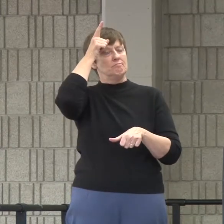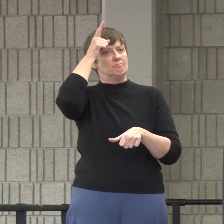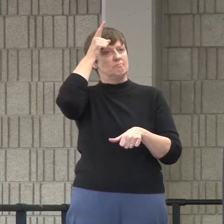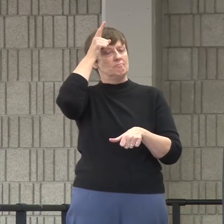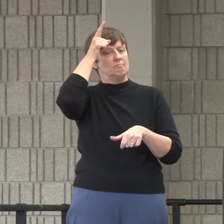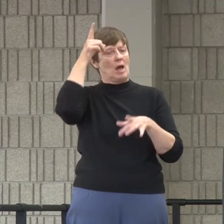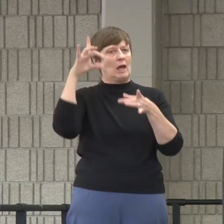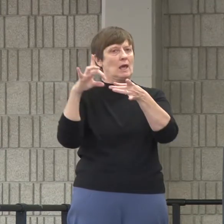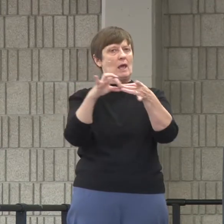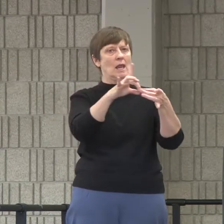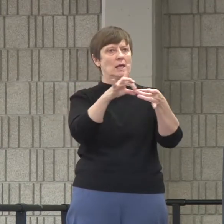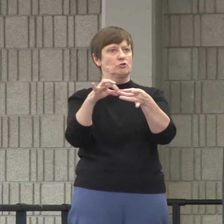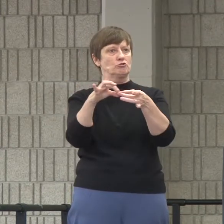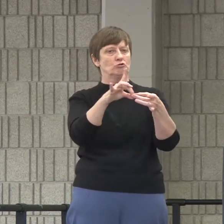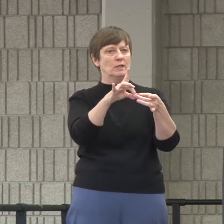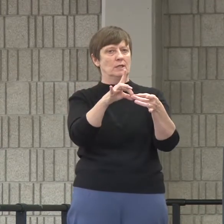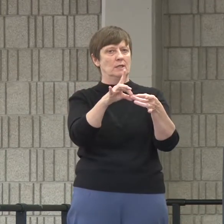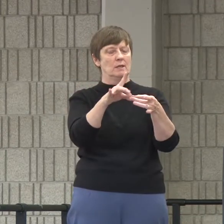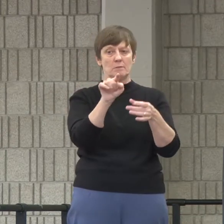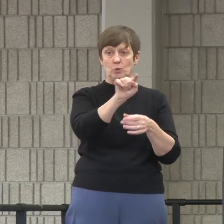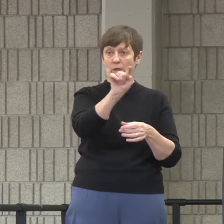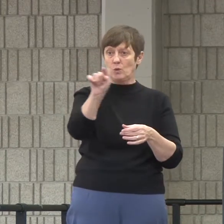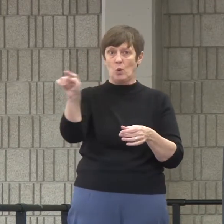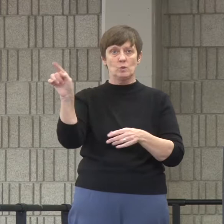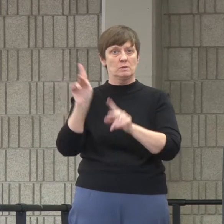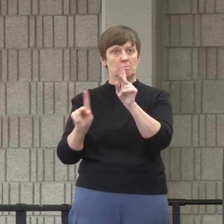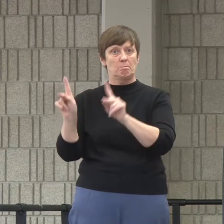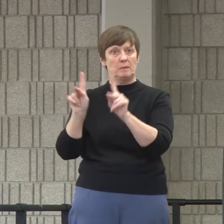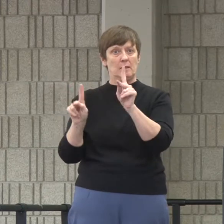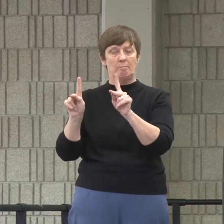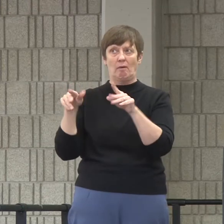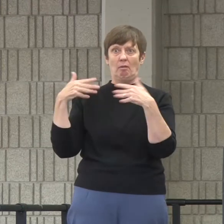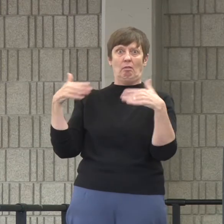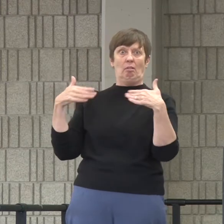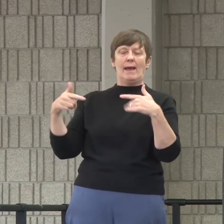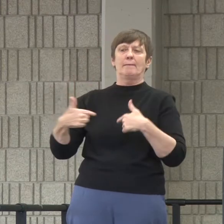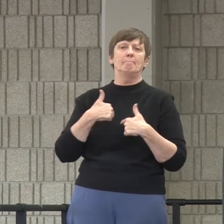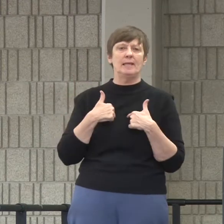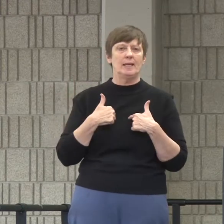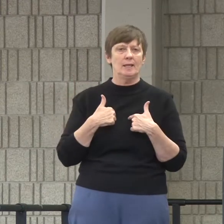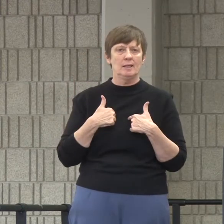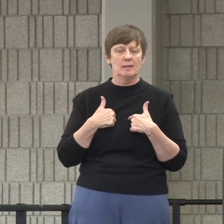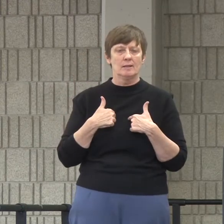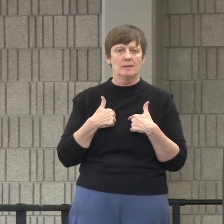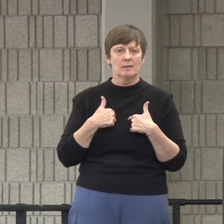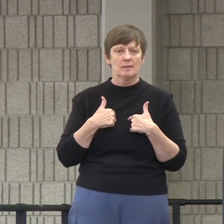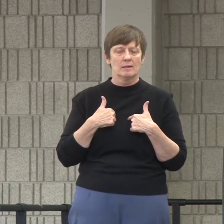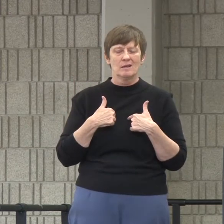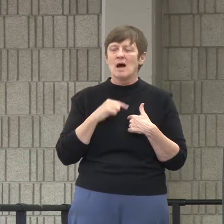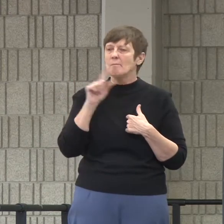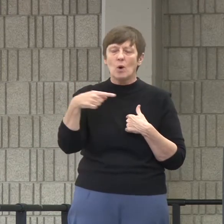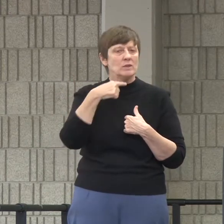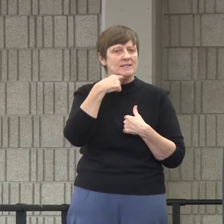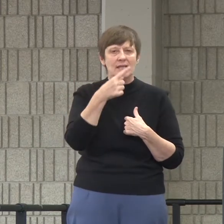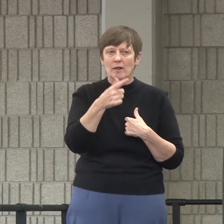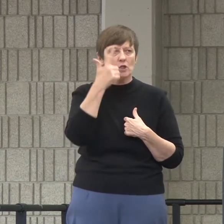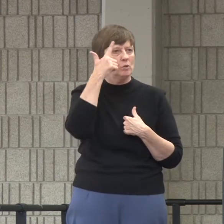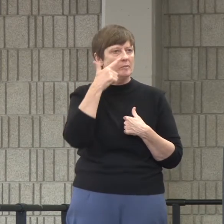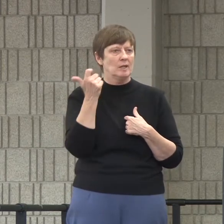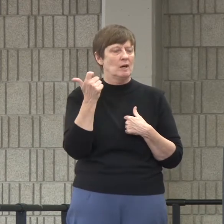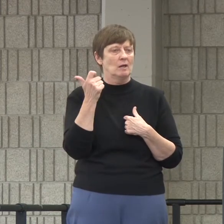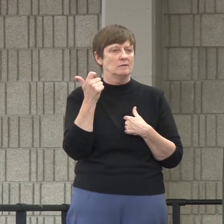connection between those icons and somebody like me. And I'm only sharing that because I